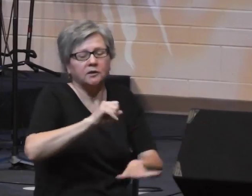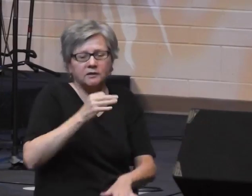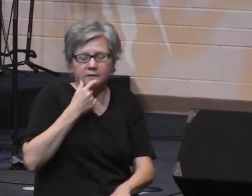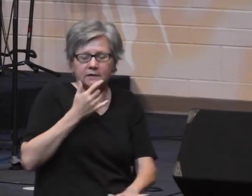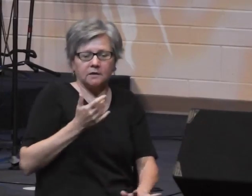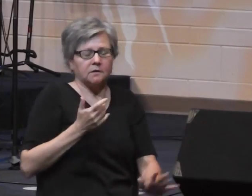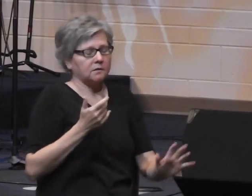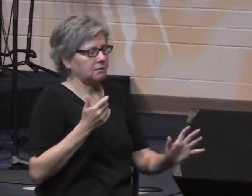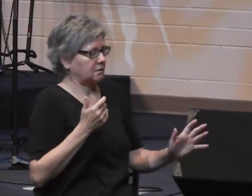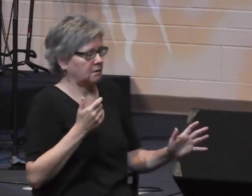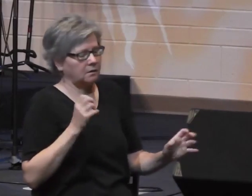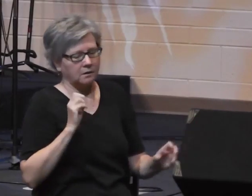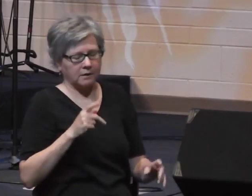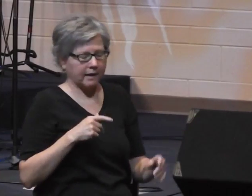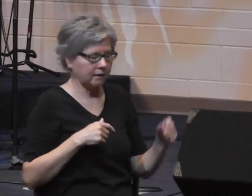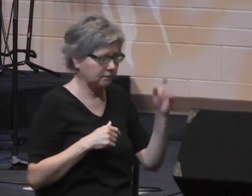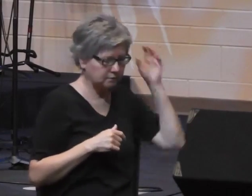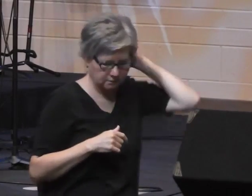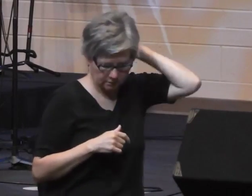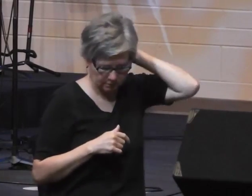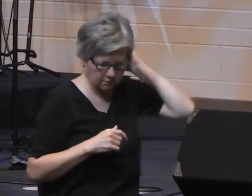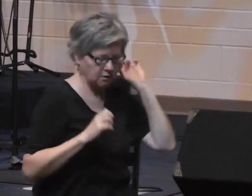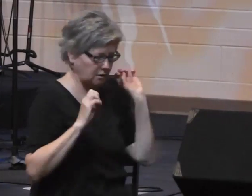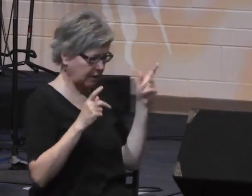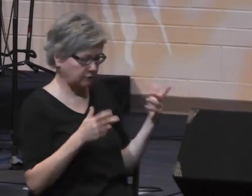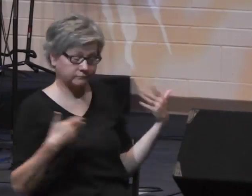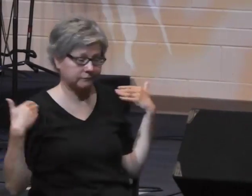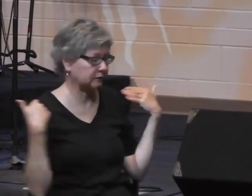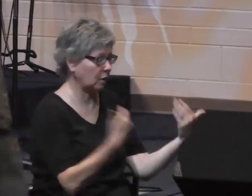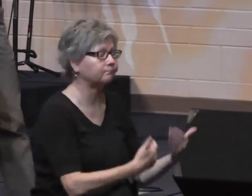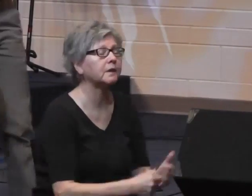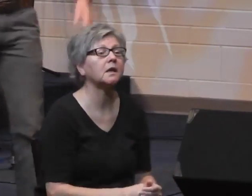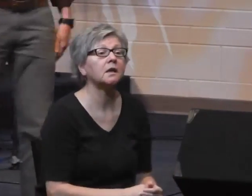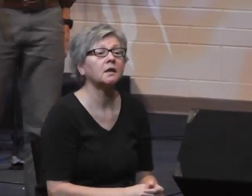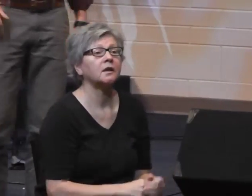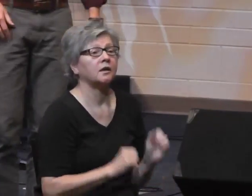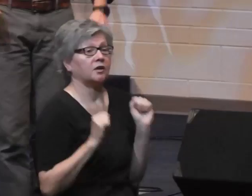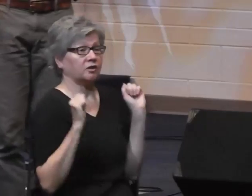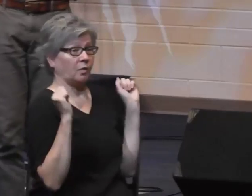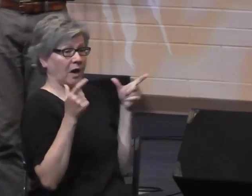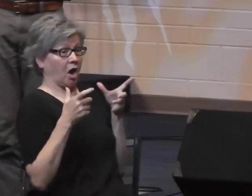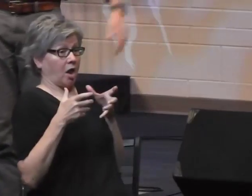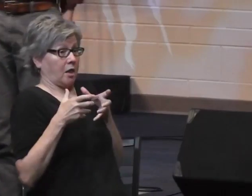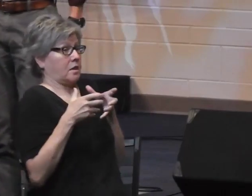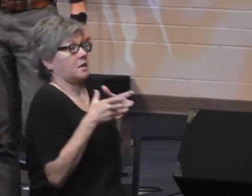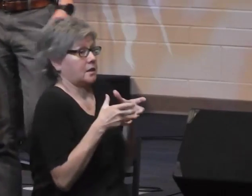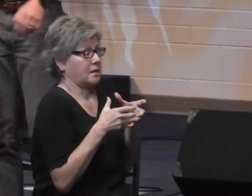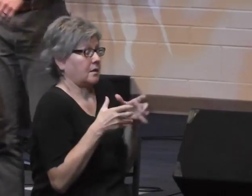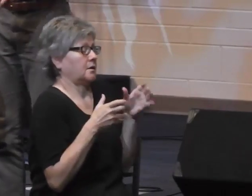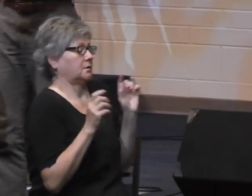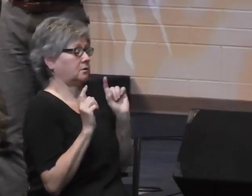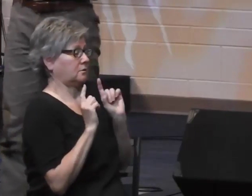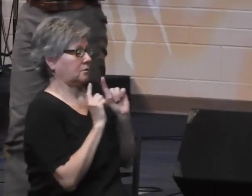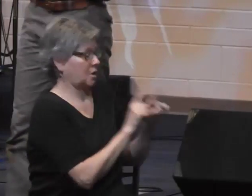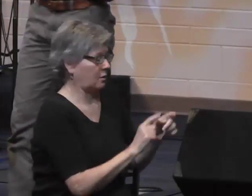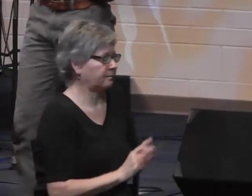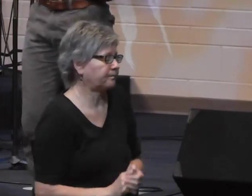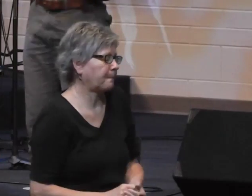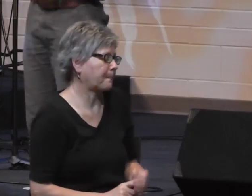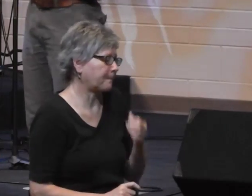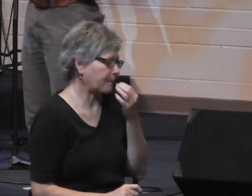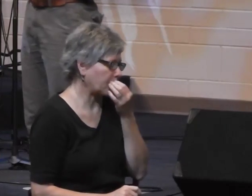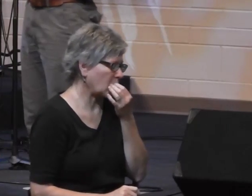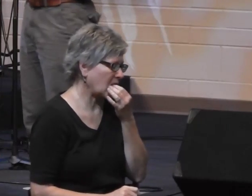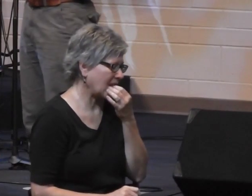rips his jacket and hat off and takes his headlamp off, and they just head out. So we all go to the finish line. I fall asleep, take a nap. I